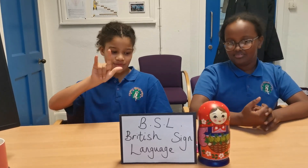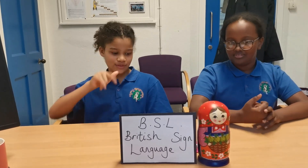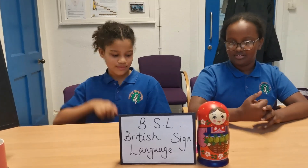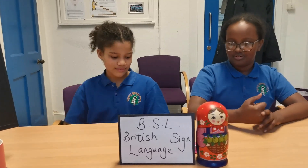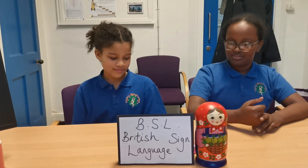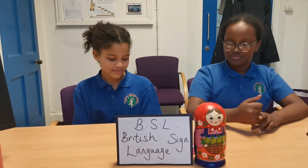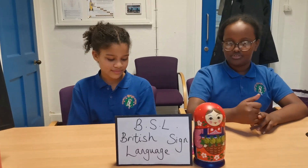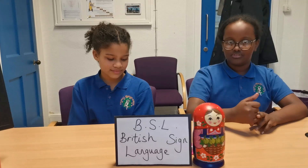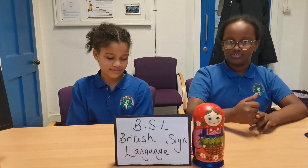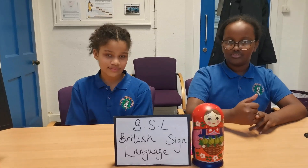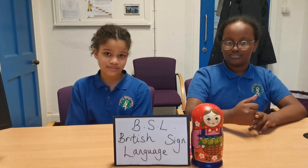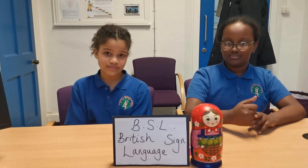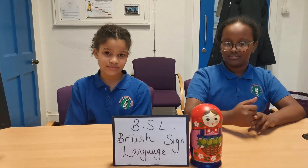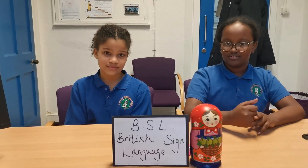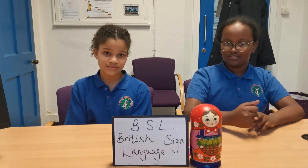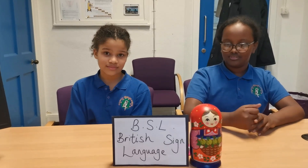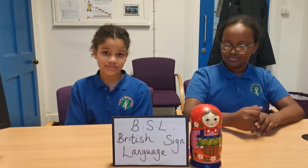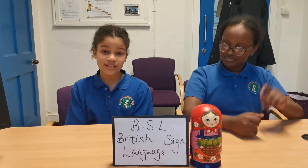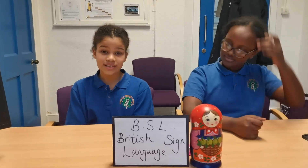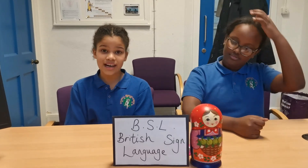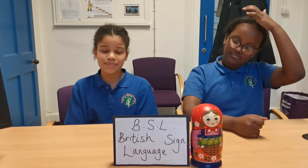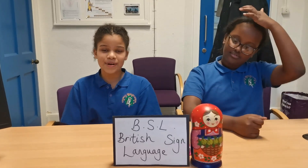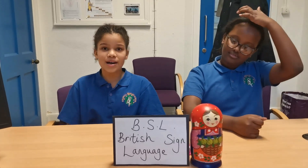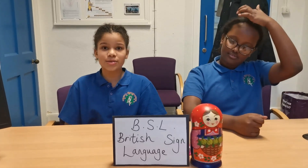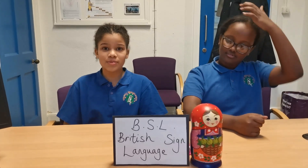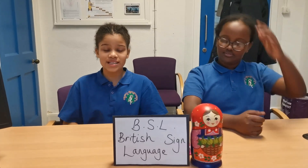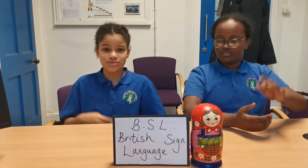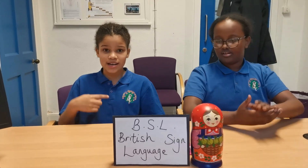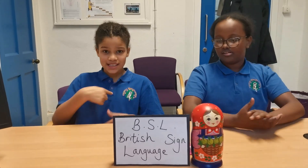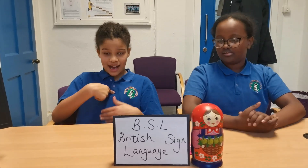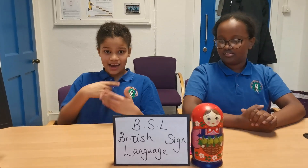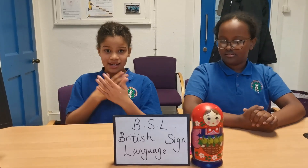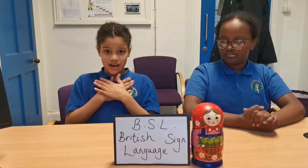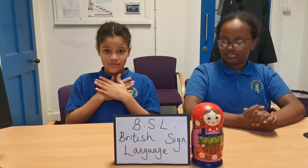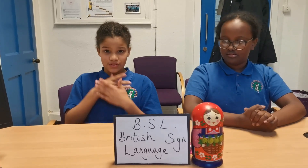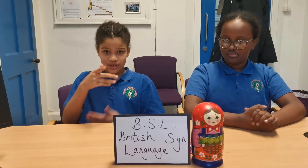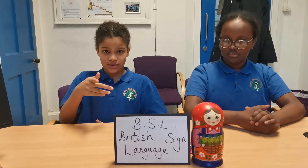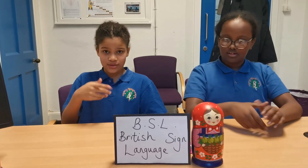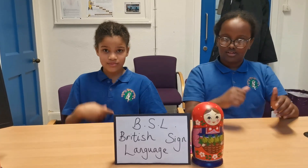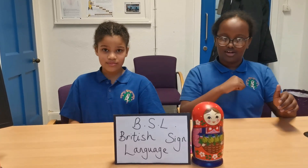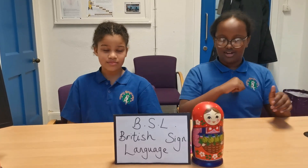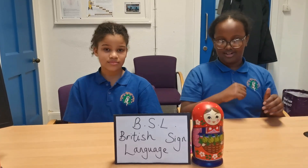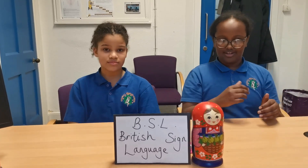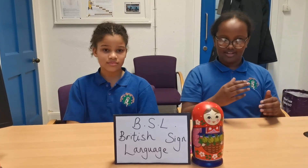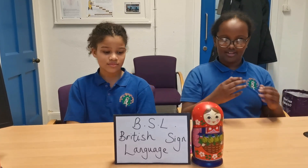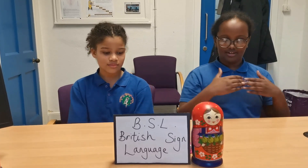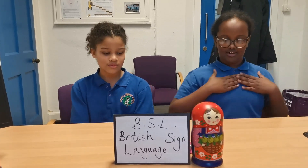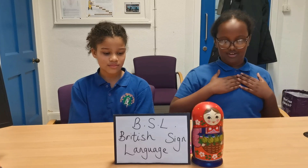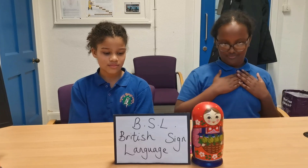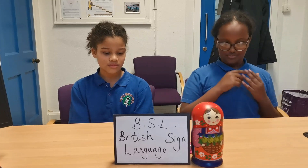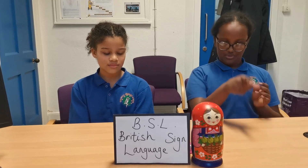you. So should we do the British one first? Yeah, but the British one is I love you. I love you.